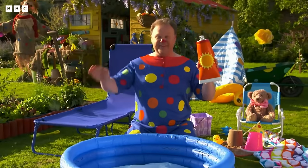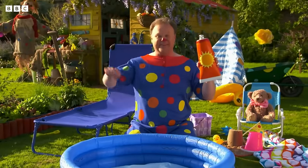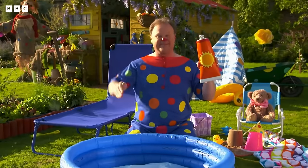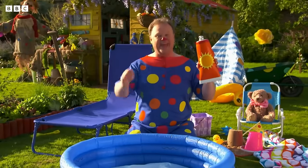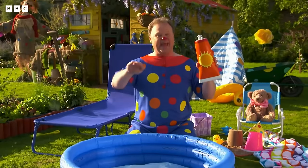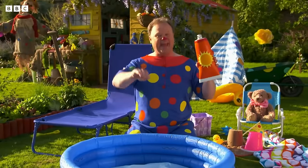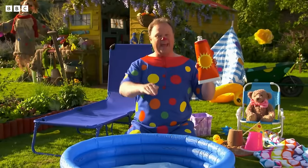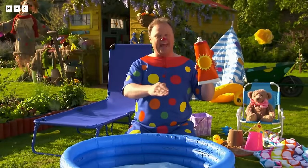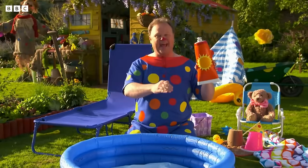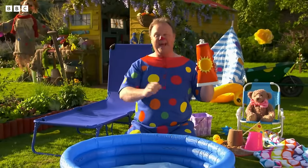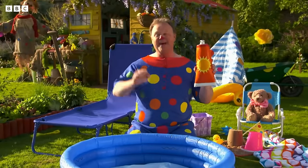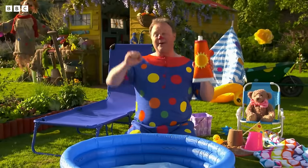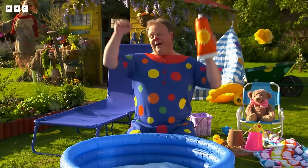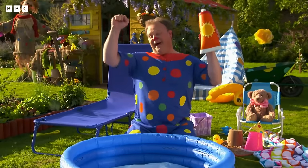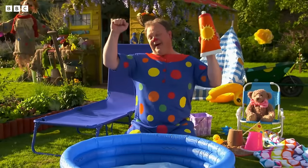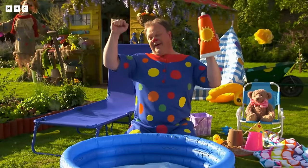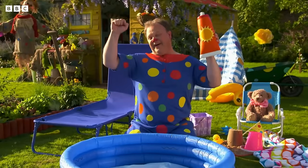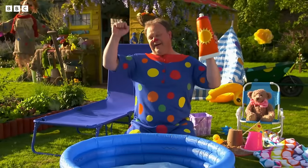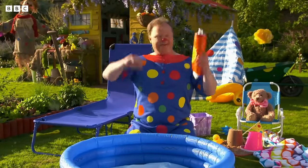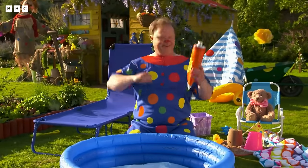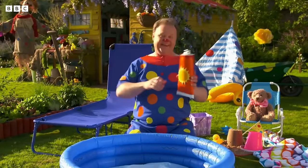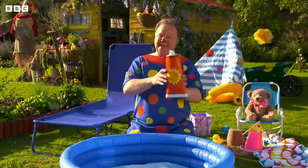the sea. Woohoo!